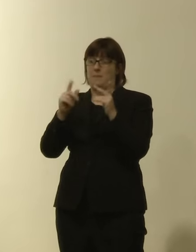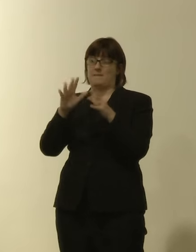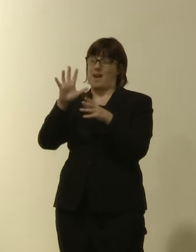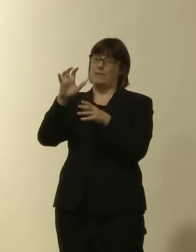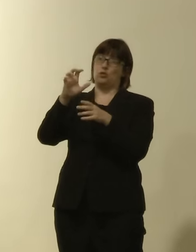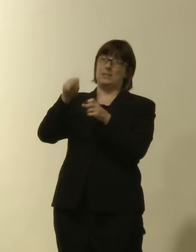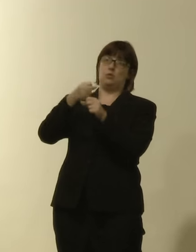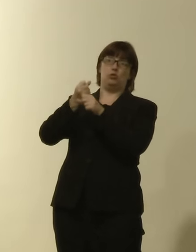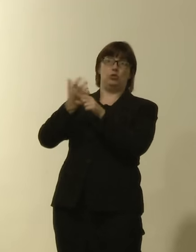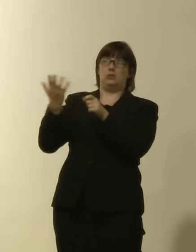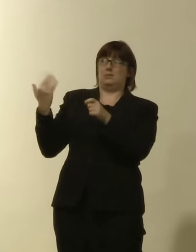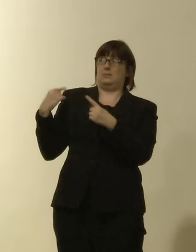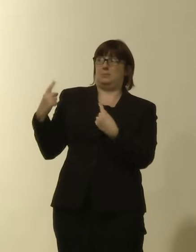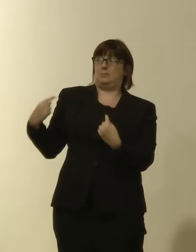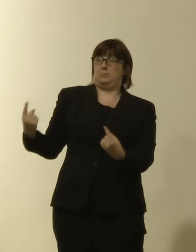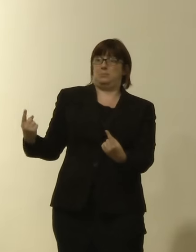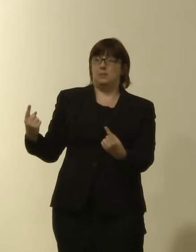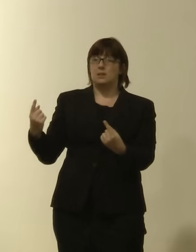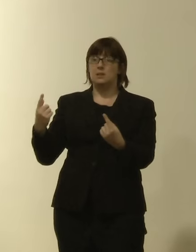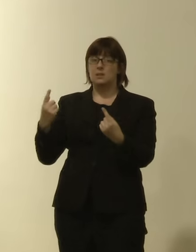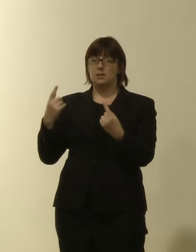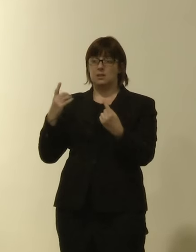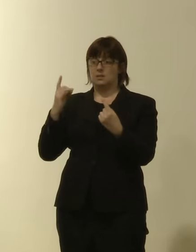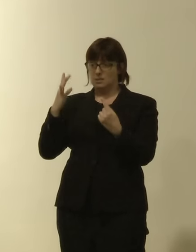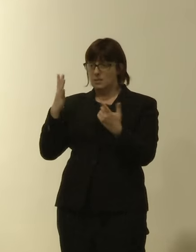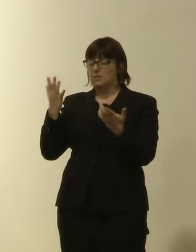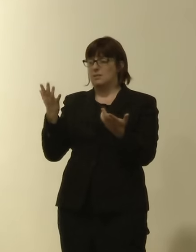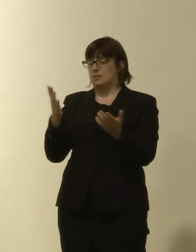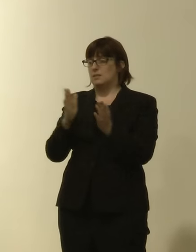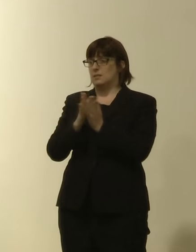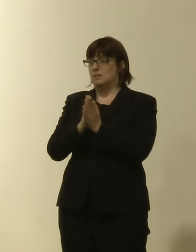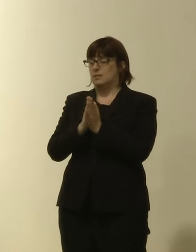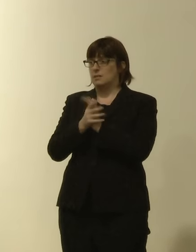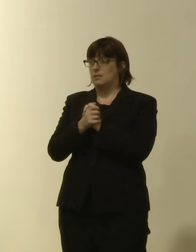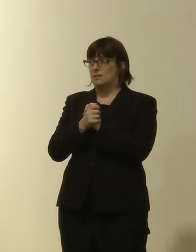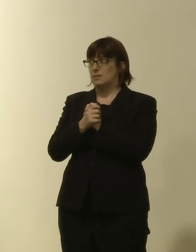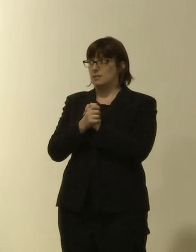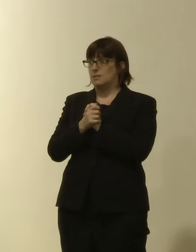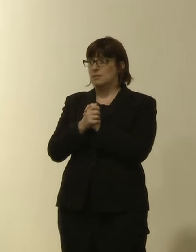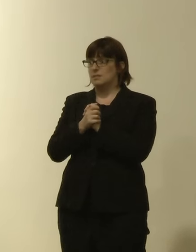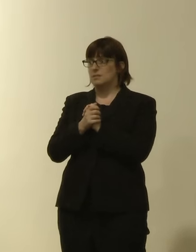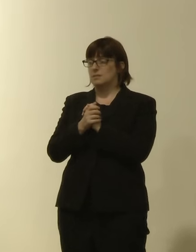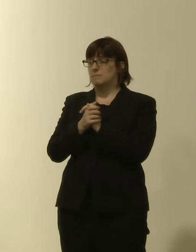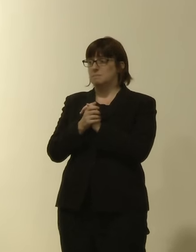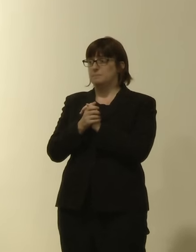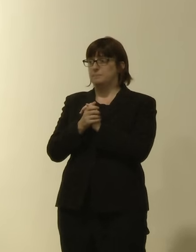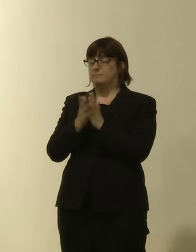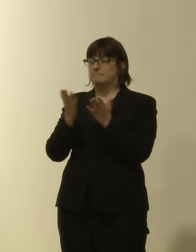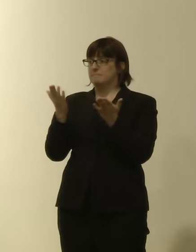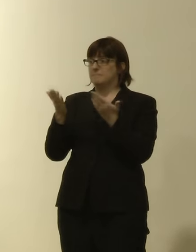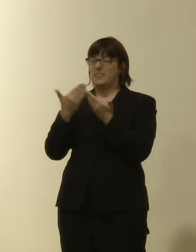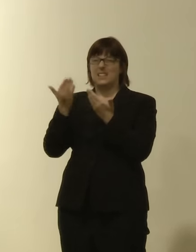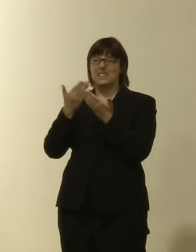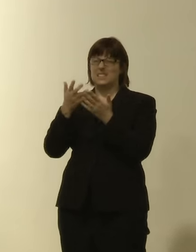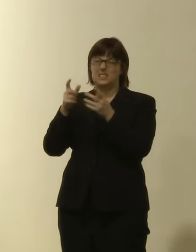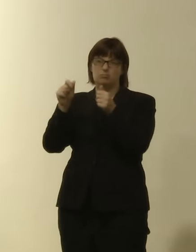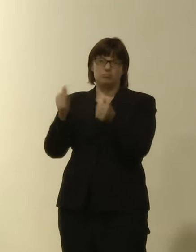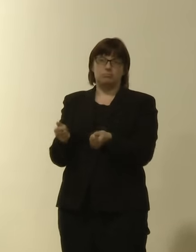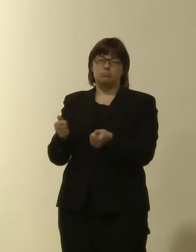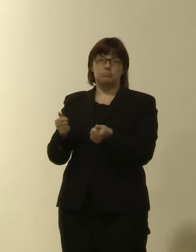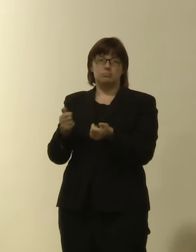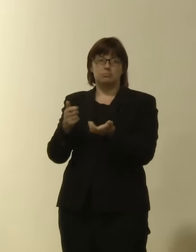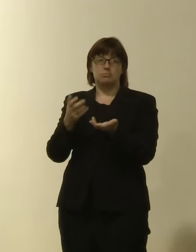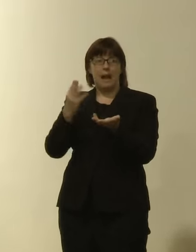years, which was the trade, you know, meetings get spoiled. If you had seen a